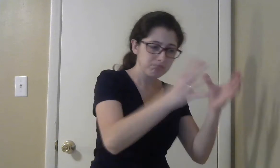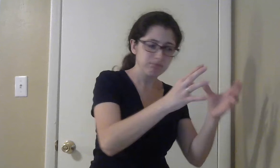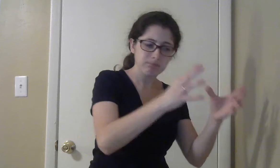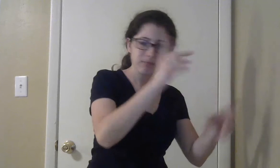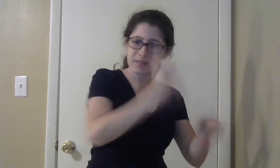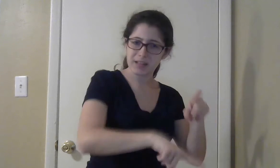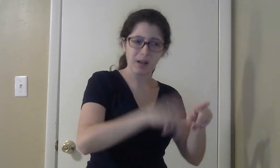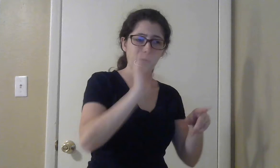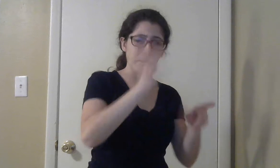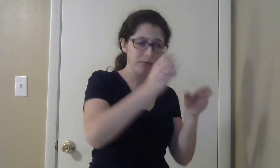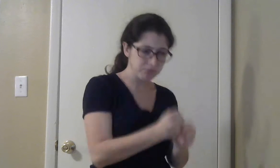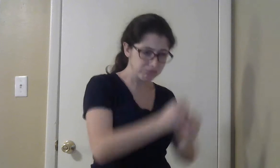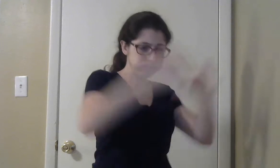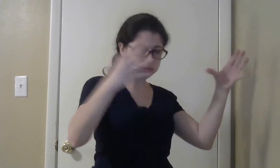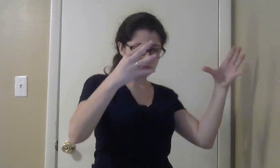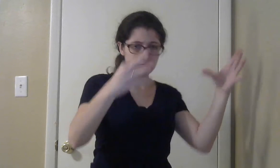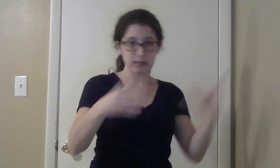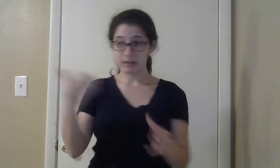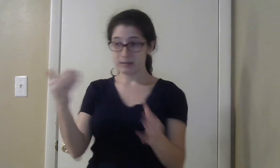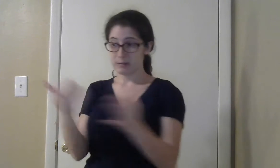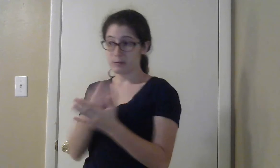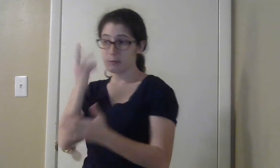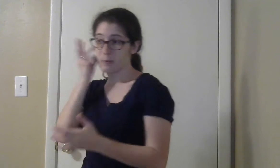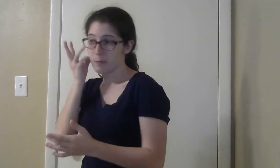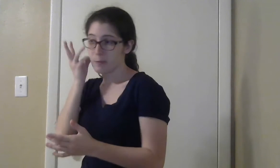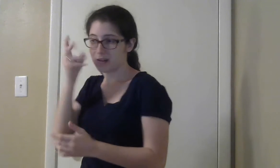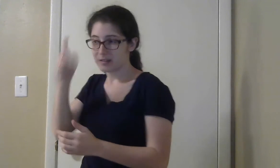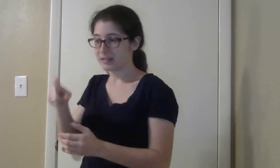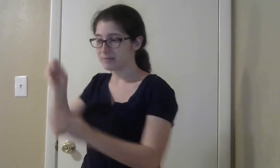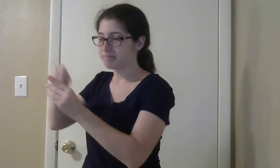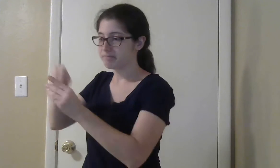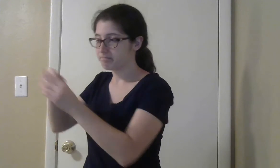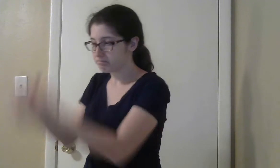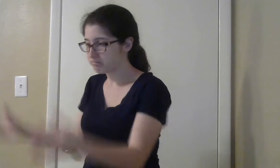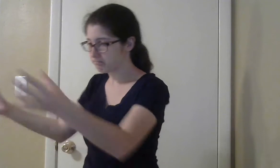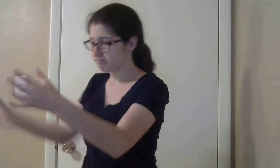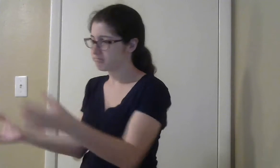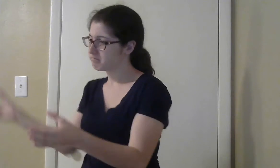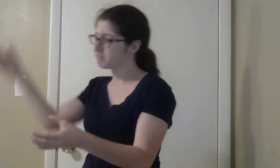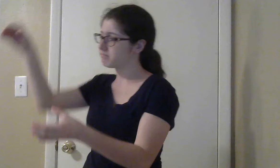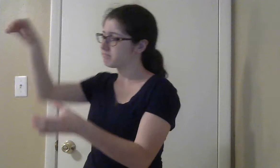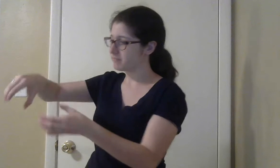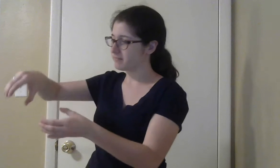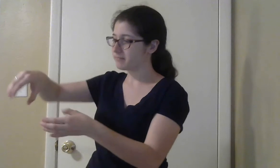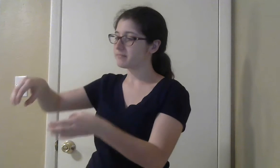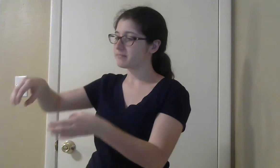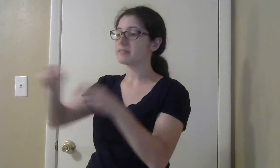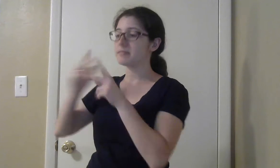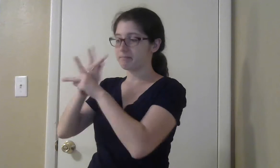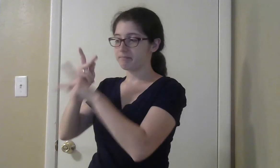fresh wineskins, and so both are preserved. So Jesus says that his disciples